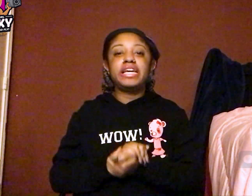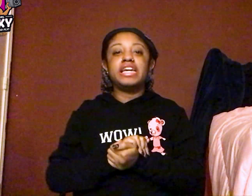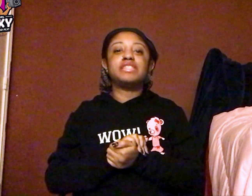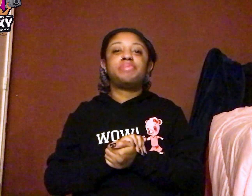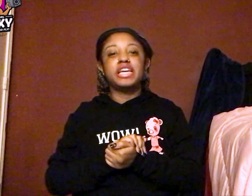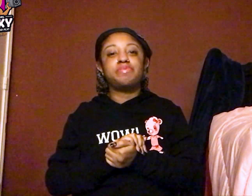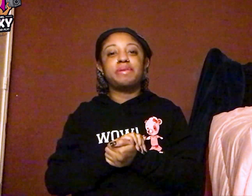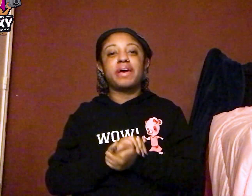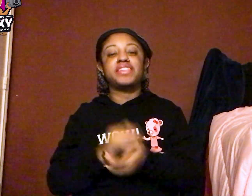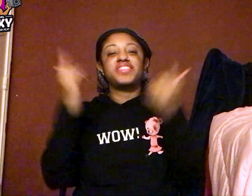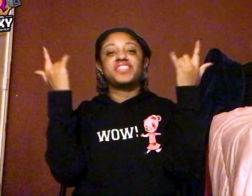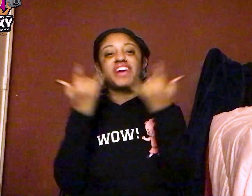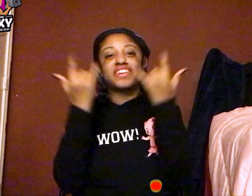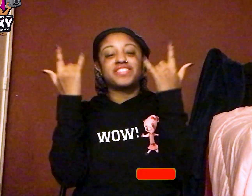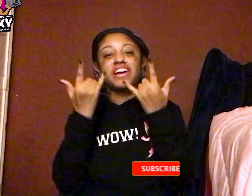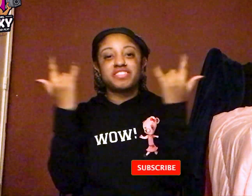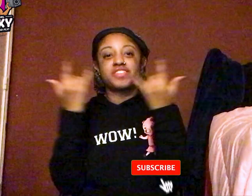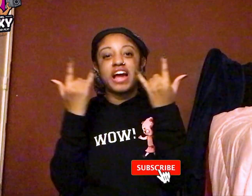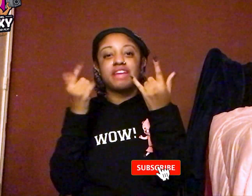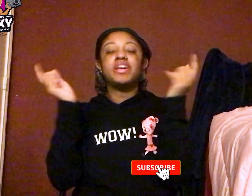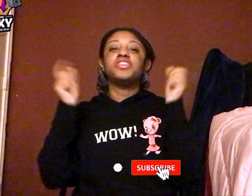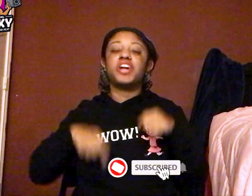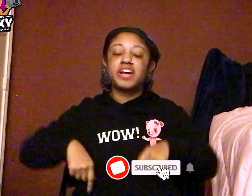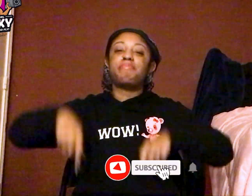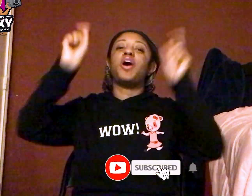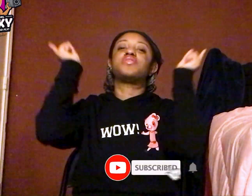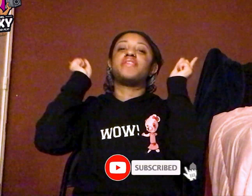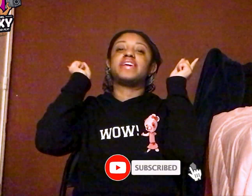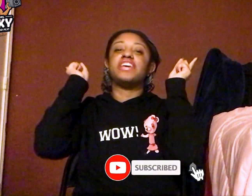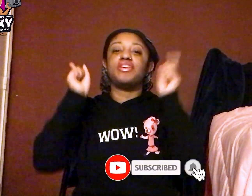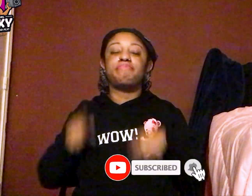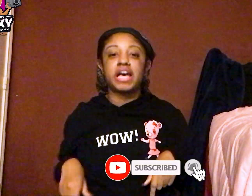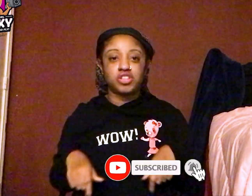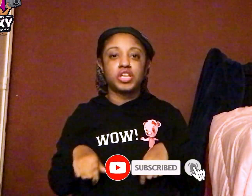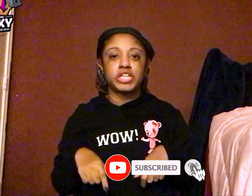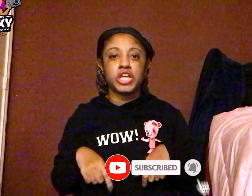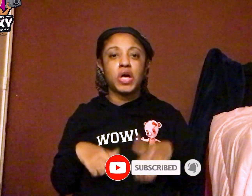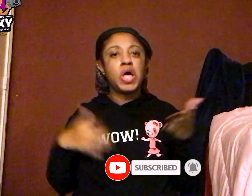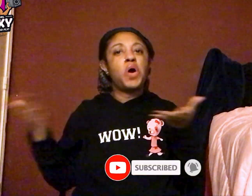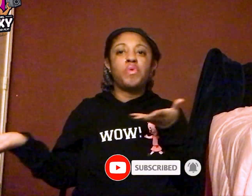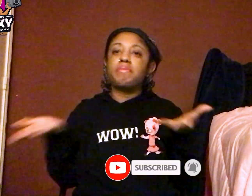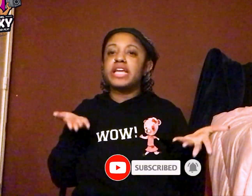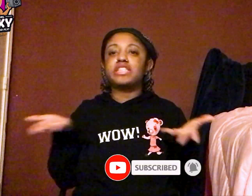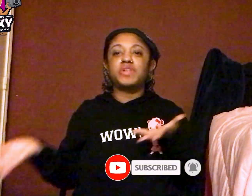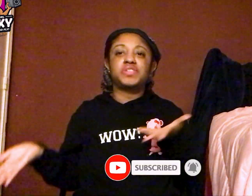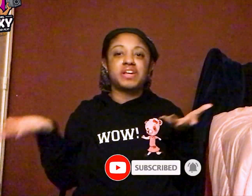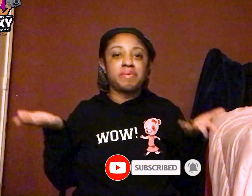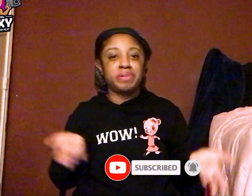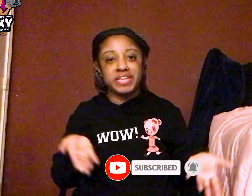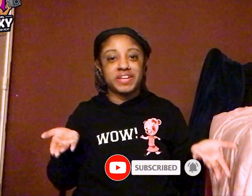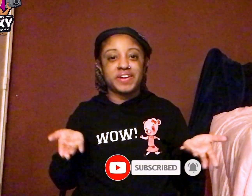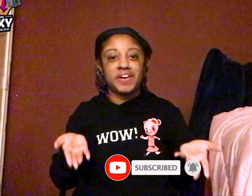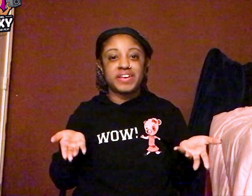Please, Pink Panthers, subscribe. Turn your post notification bell so you know when my next video is going to be here,